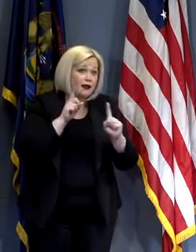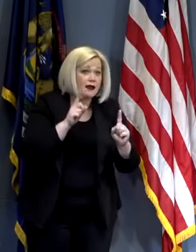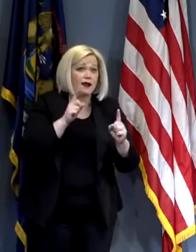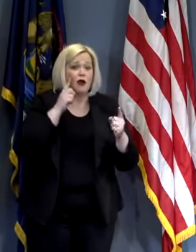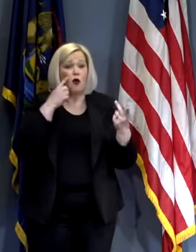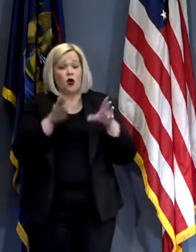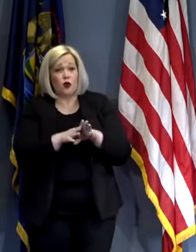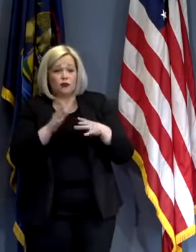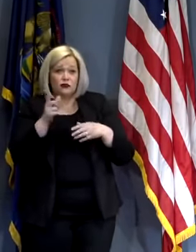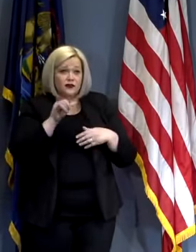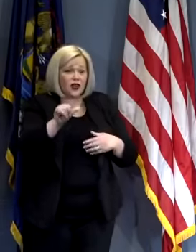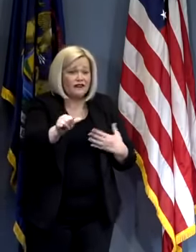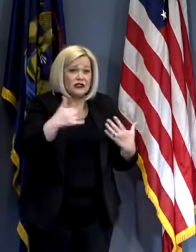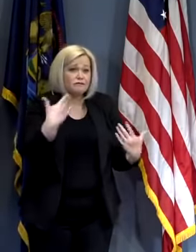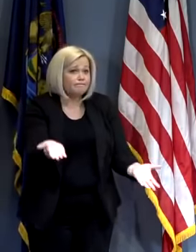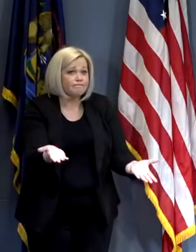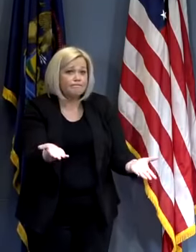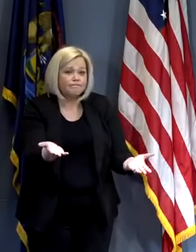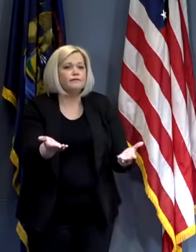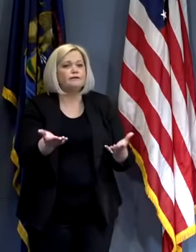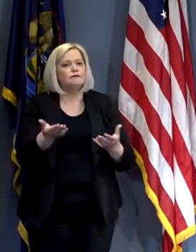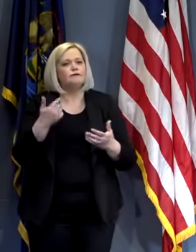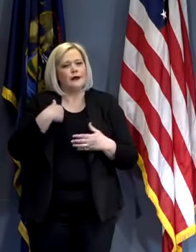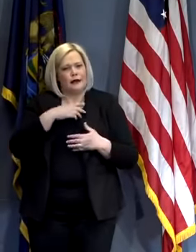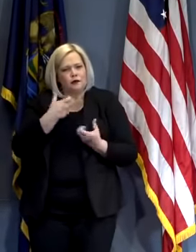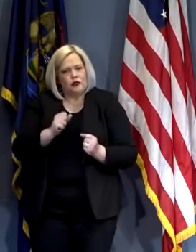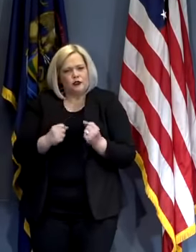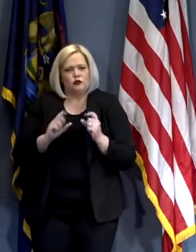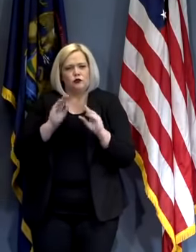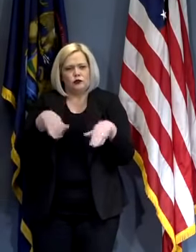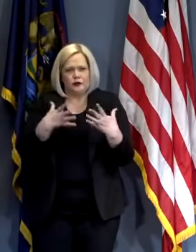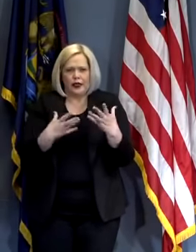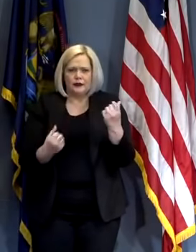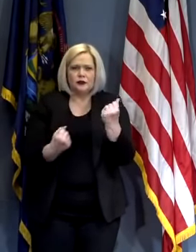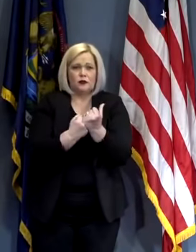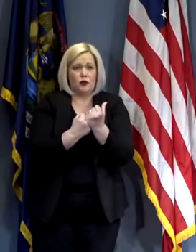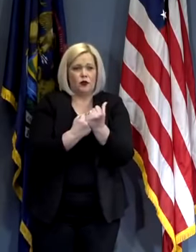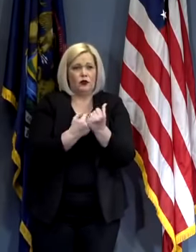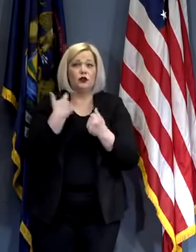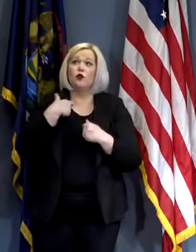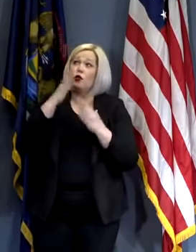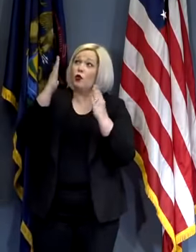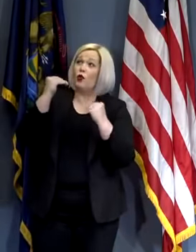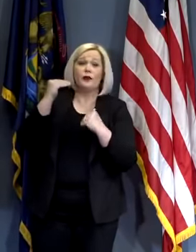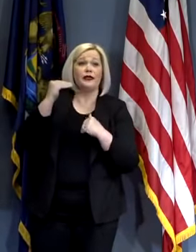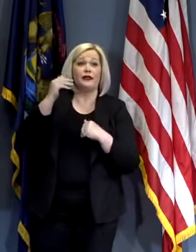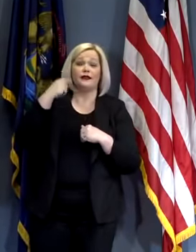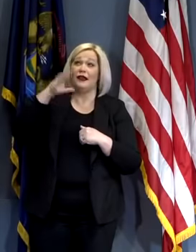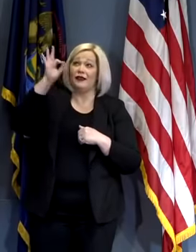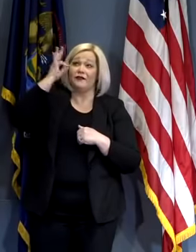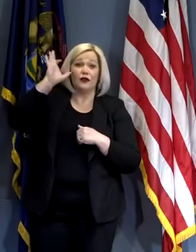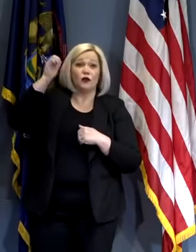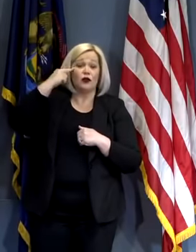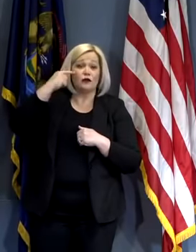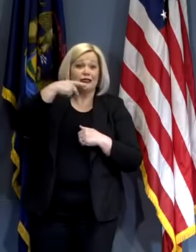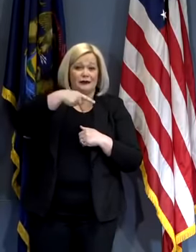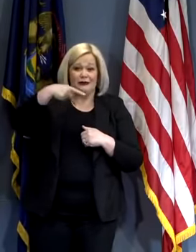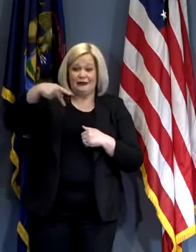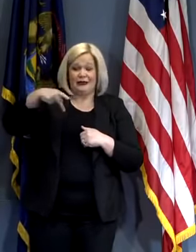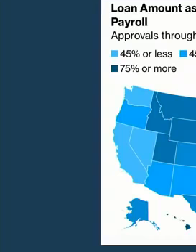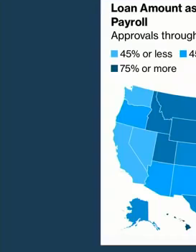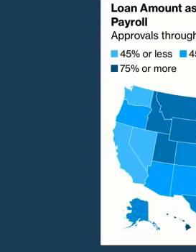to get you the support that you need. We're hoping that we can get more help from the federal government's Paycheck Protection Program. As of